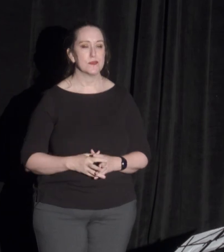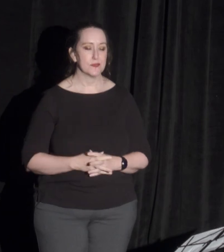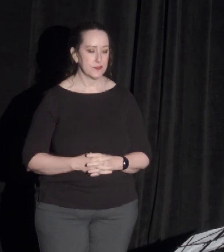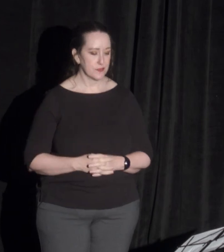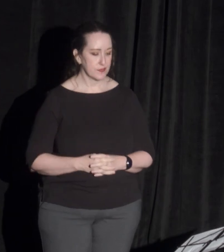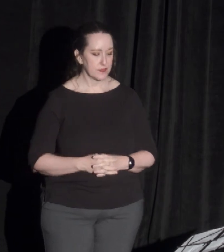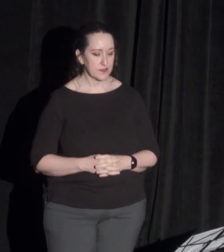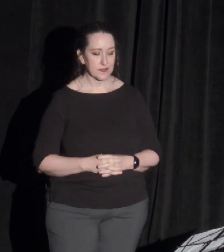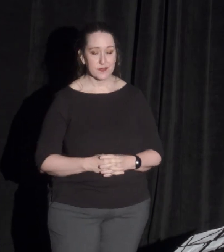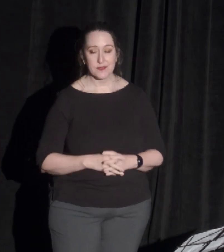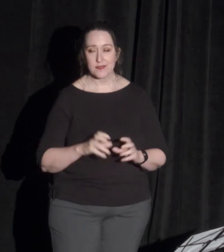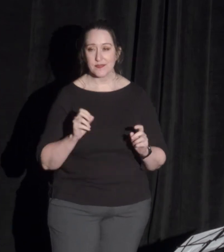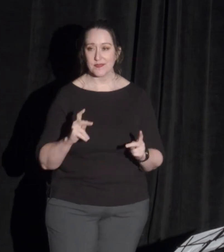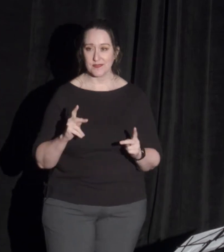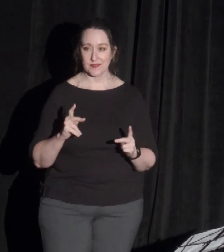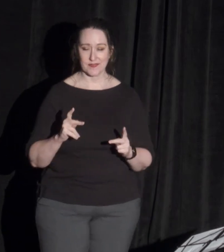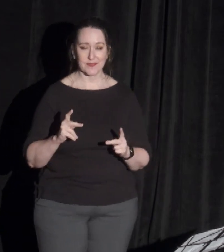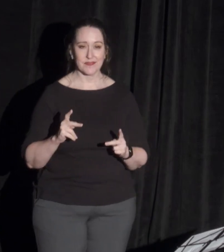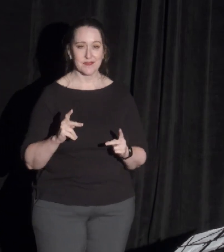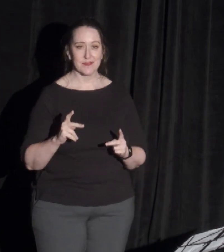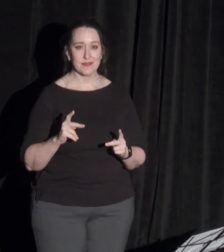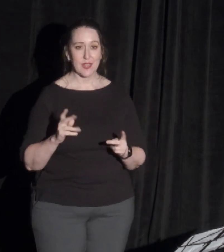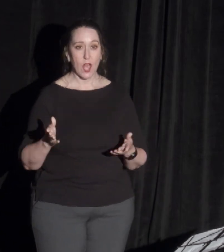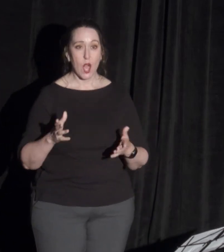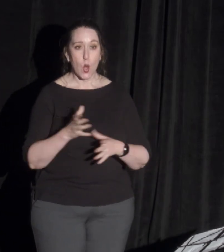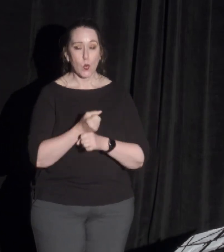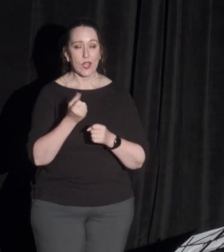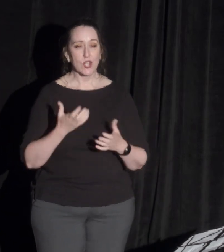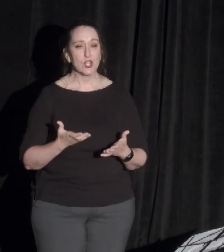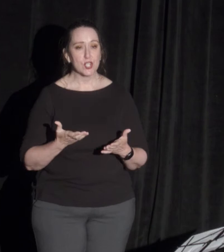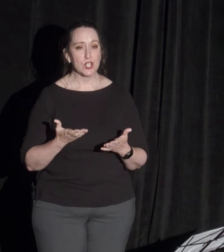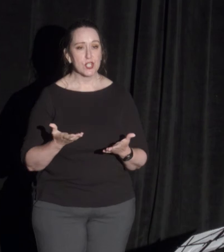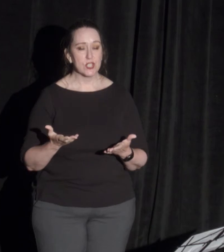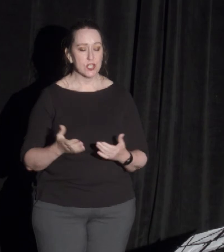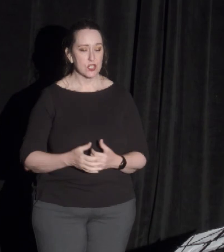Okay. And the winner is